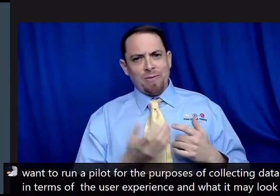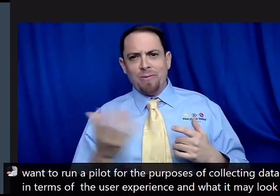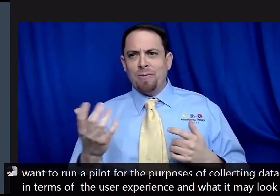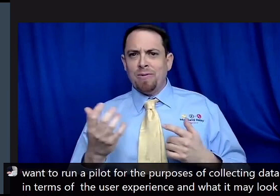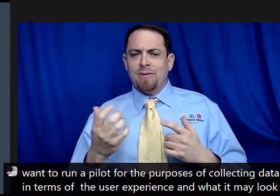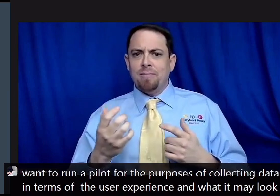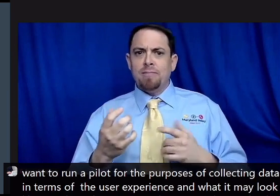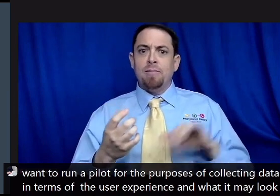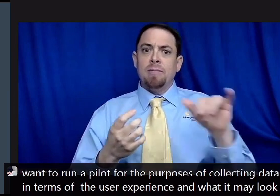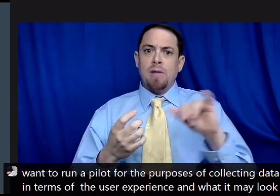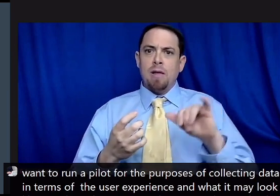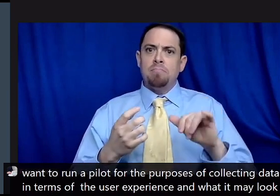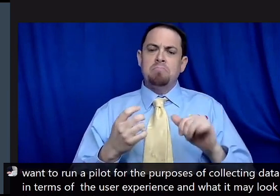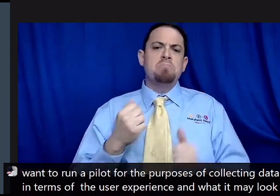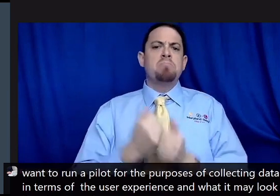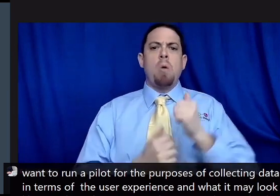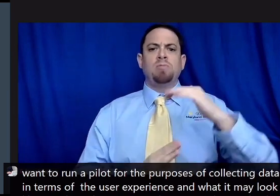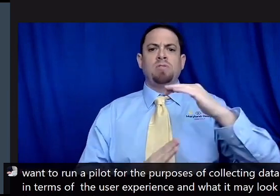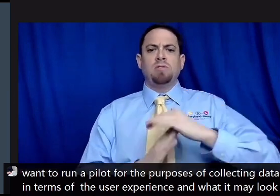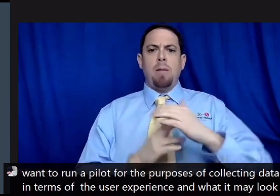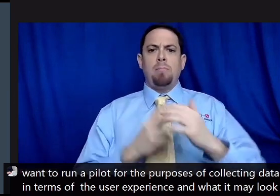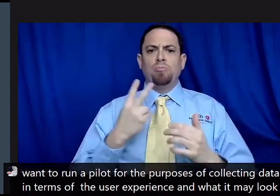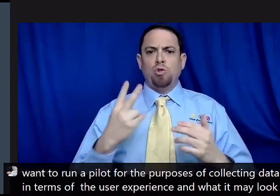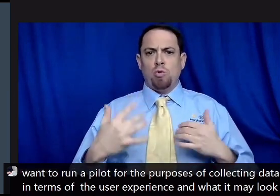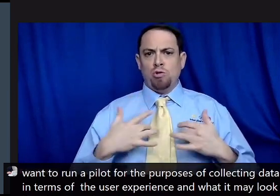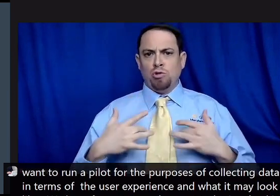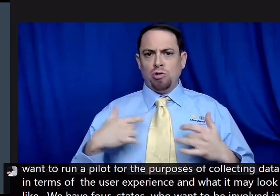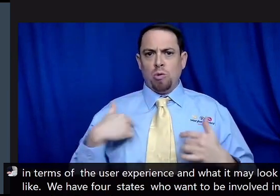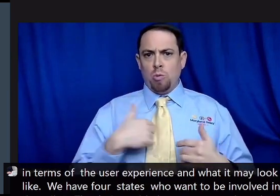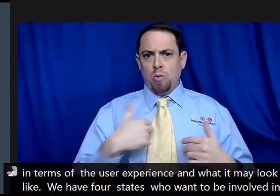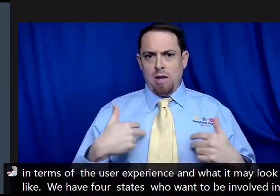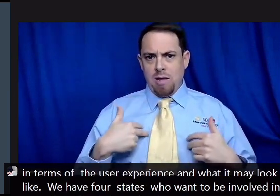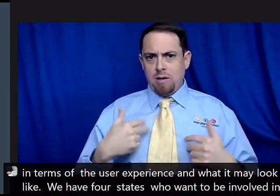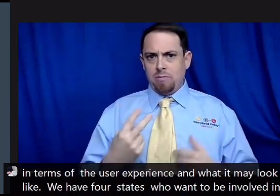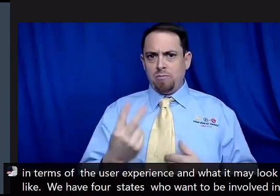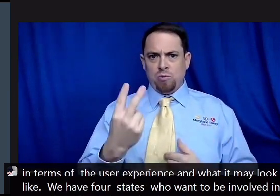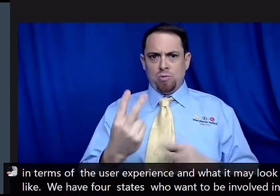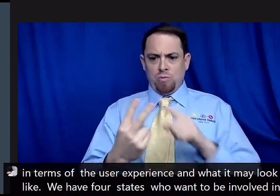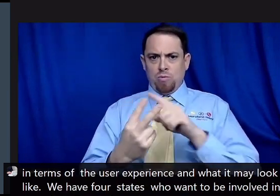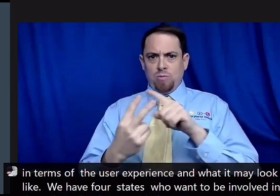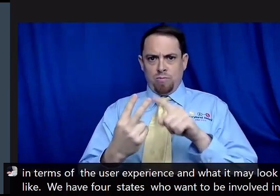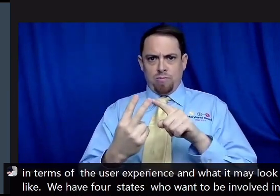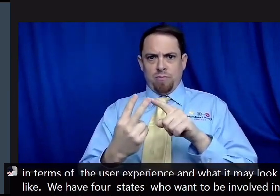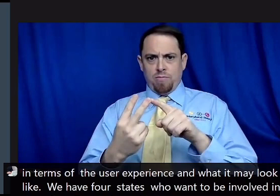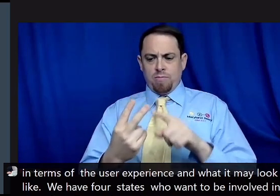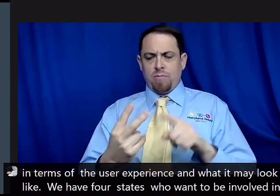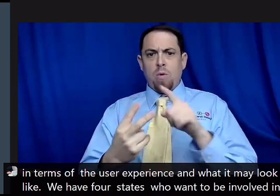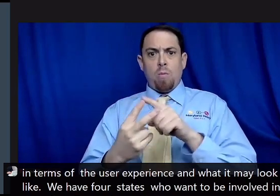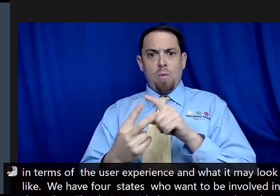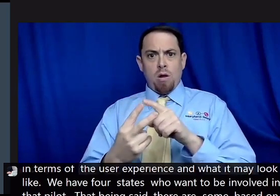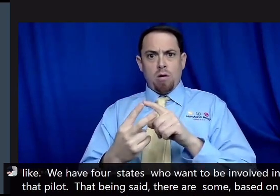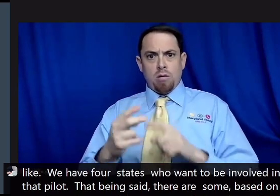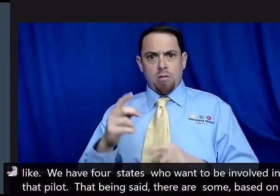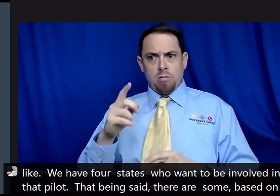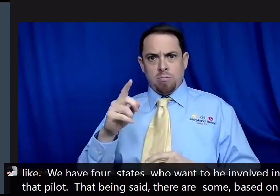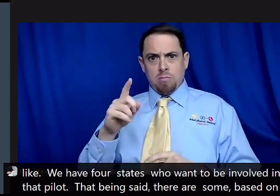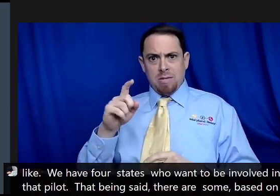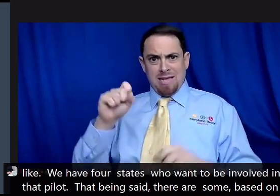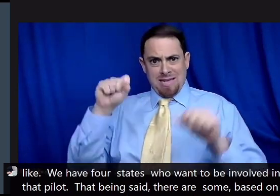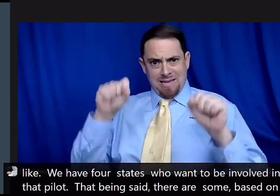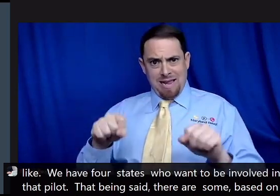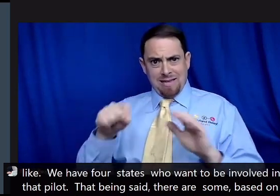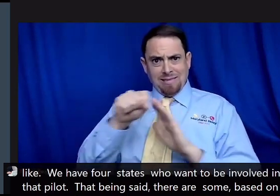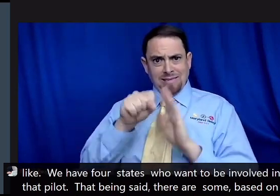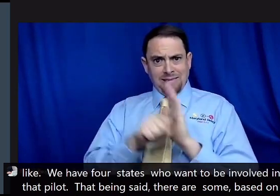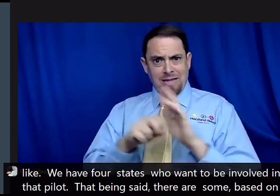there are some, based on our discussions, outlying concerns that we have. Top of mind are 2 main concerns. The first